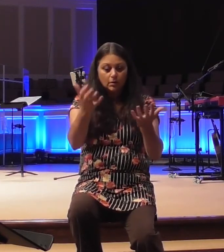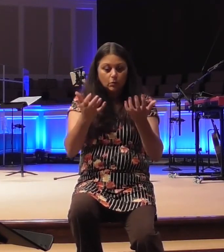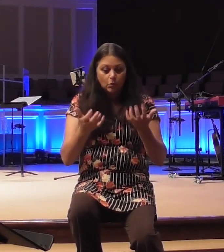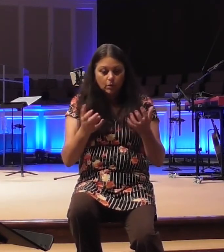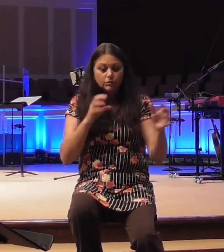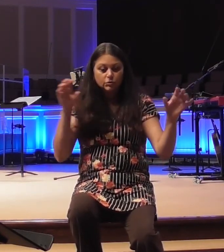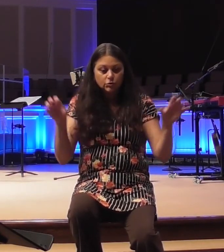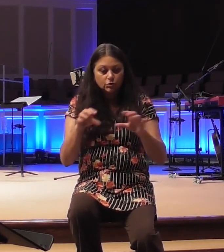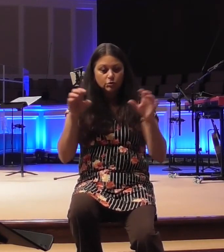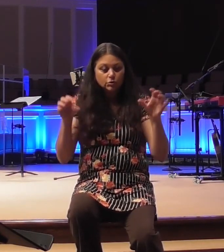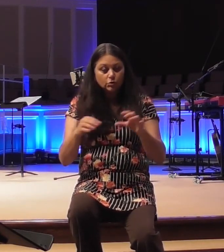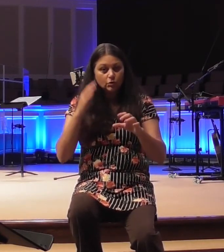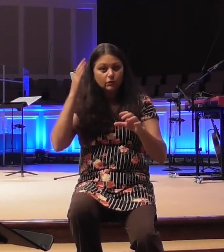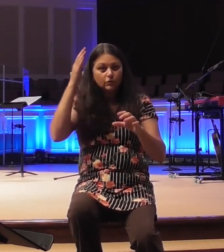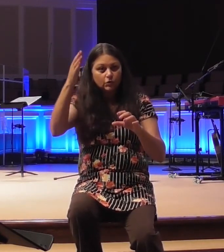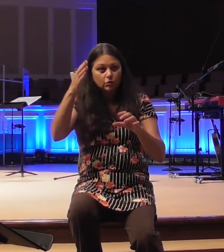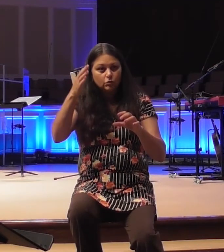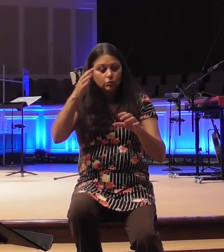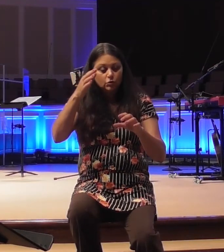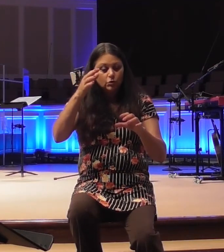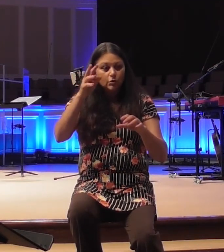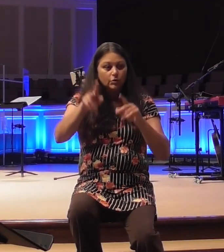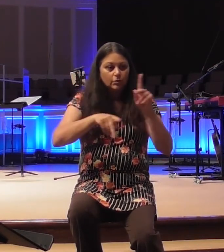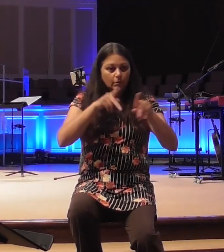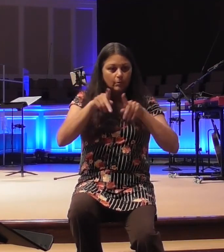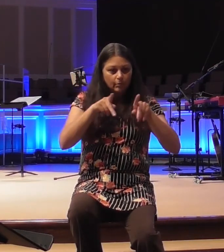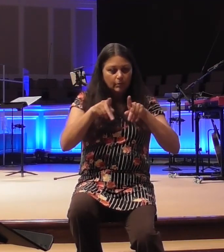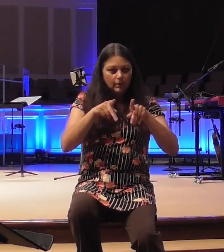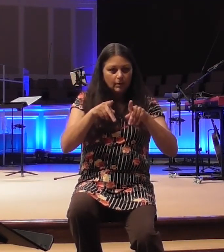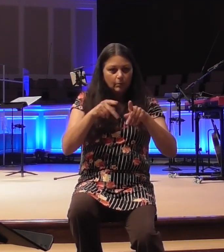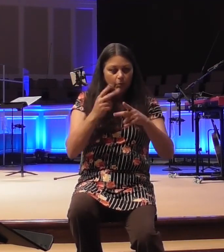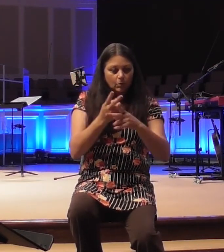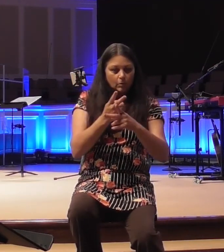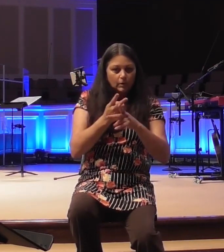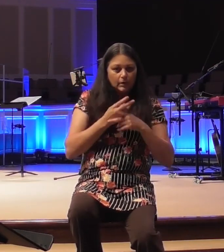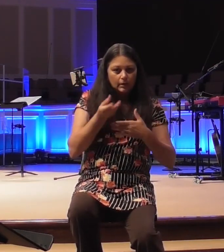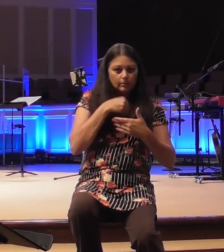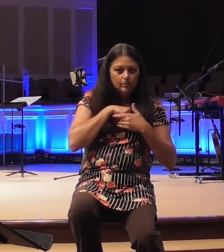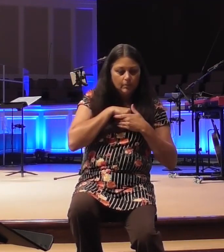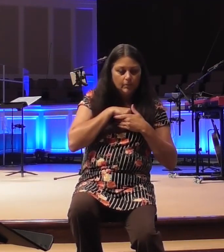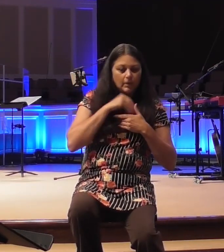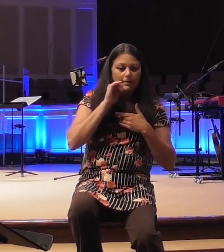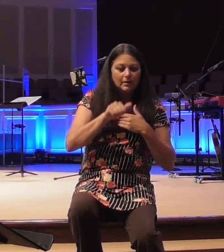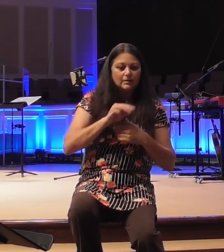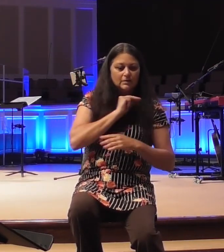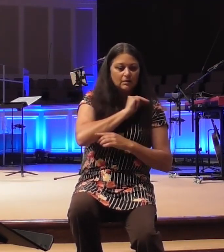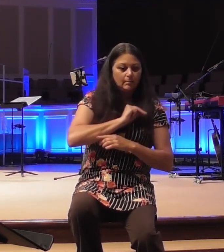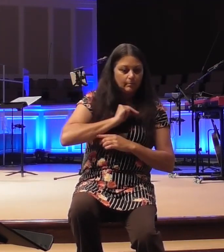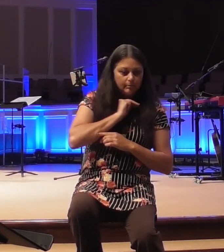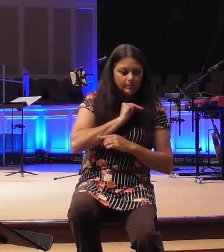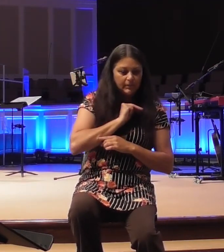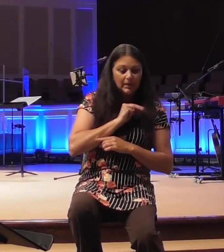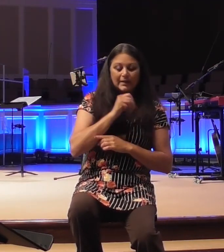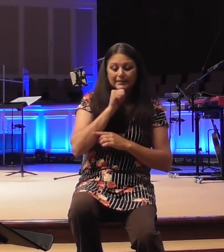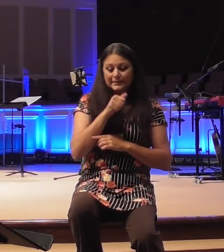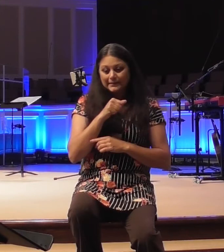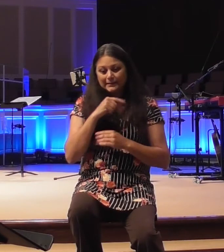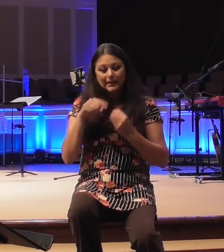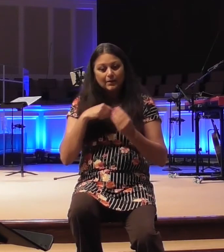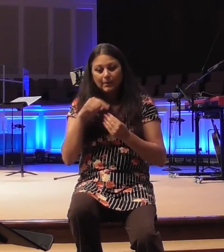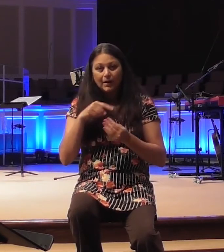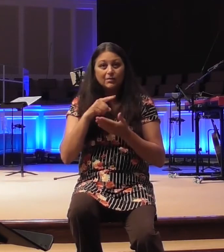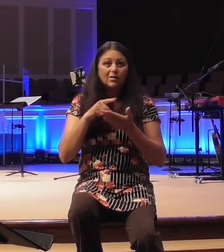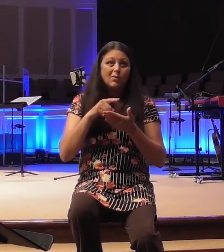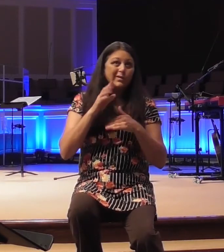onto. Because all of those things must come together for one purpose. And that's the mission. It isn't about what we like. It isn't about